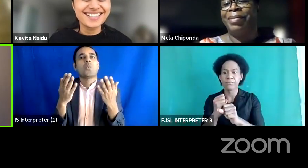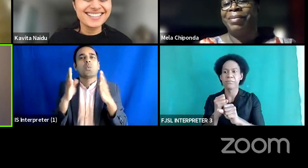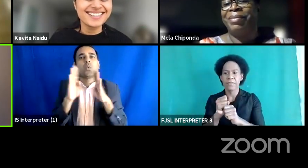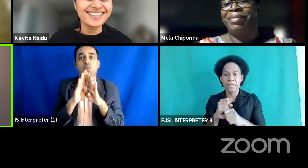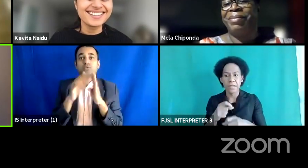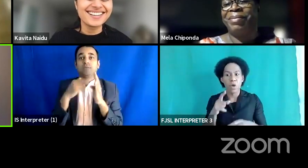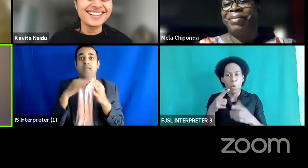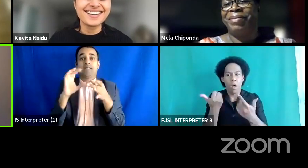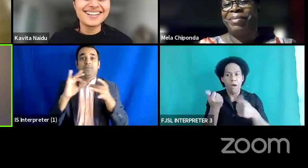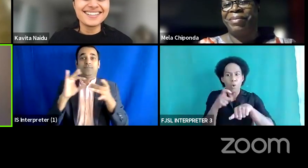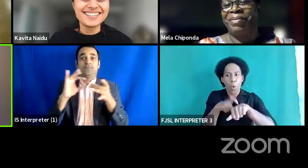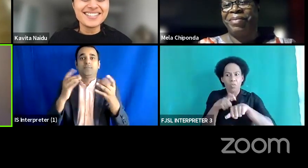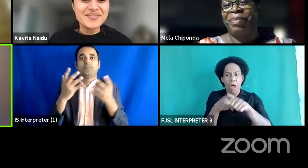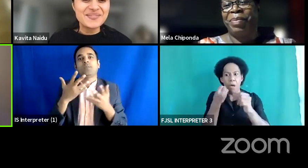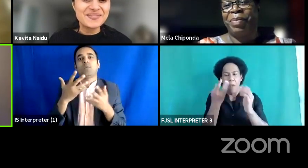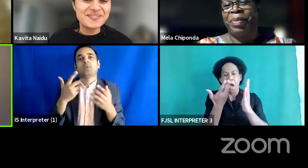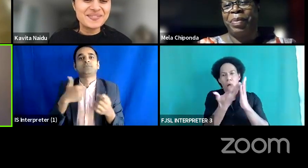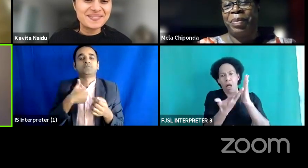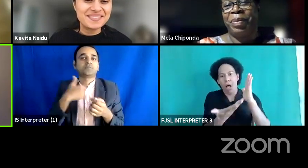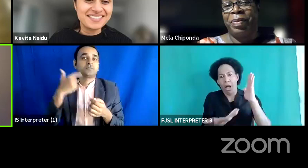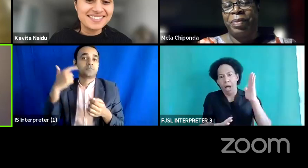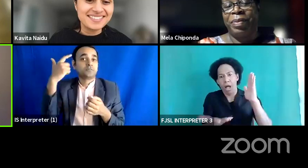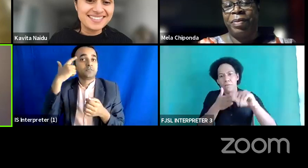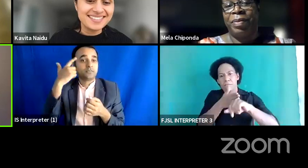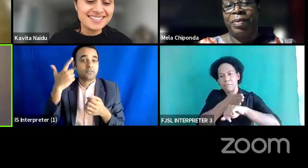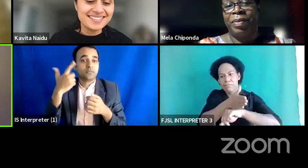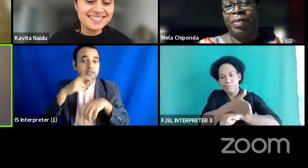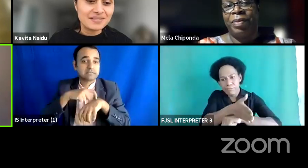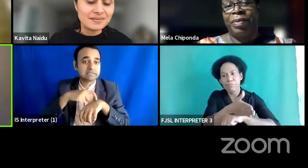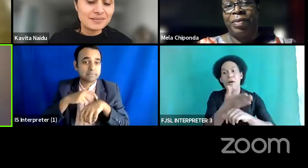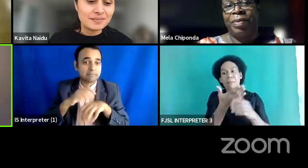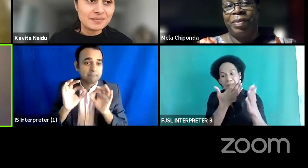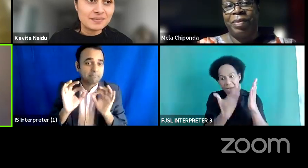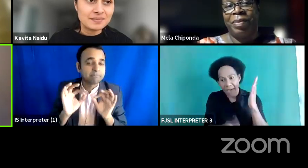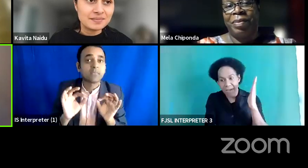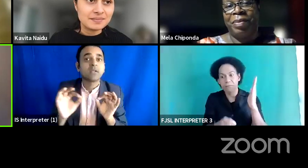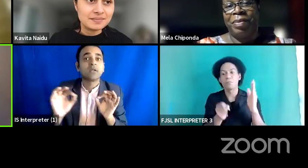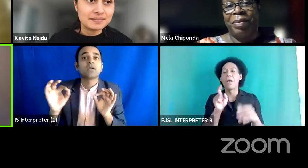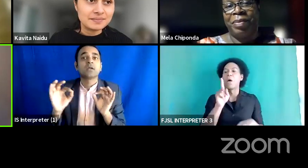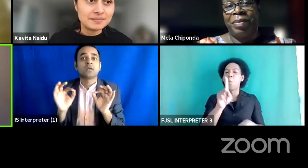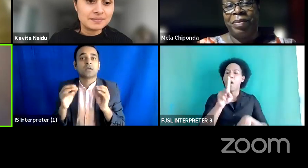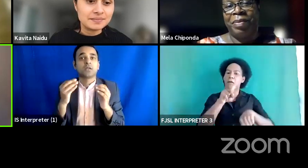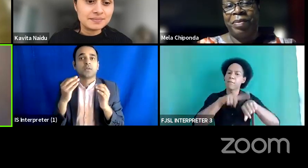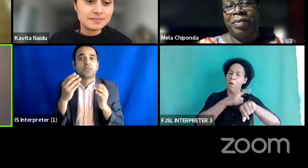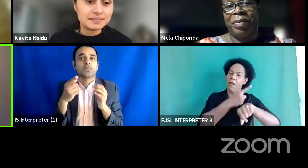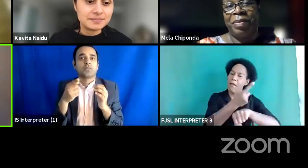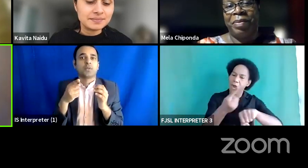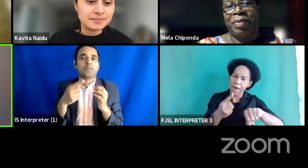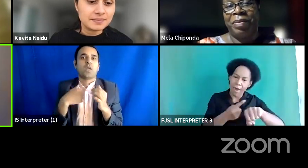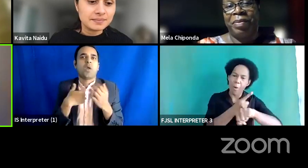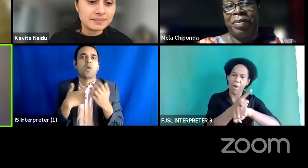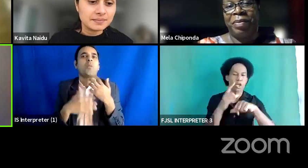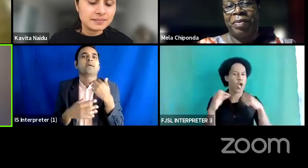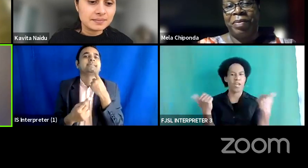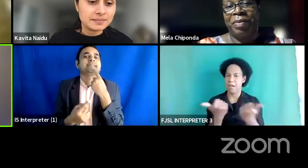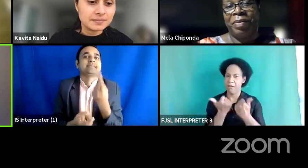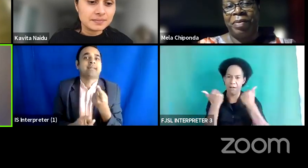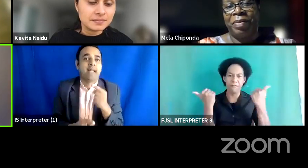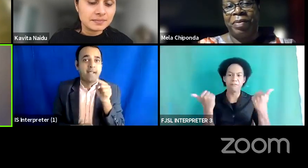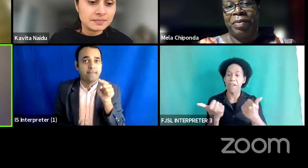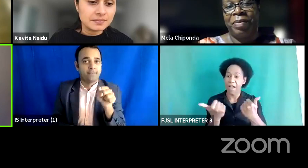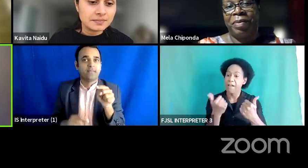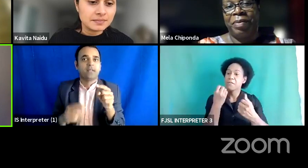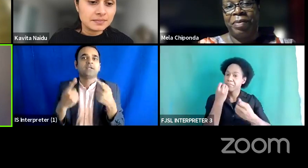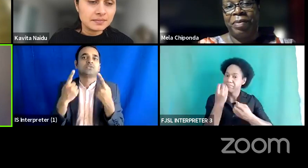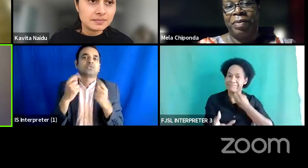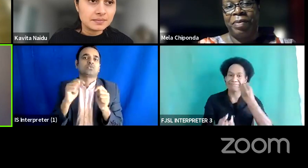these important issues. I would like to say that, you know, given the prevailing inequalities that we are seeing and the development model